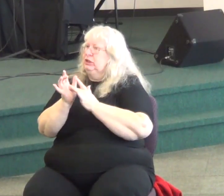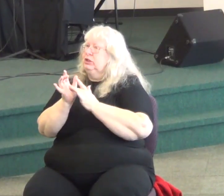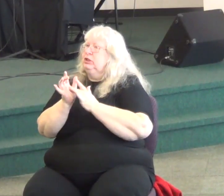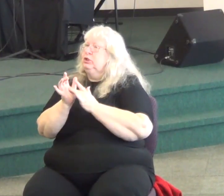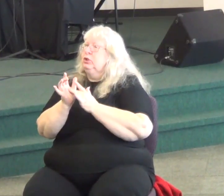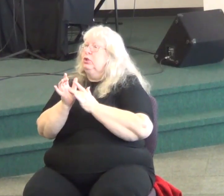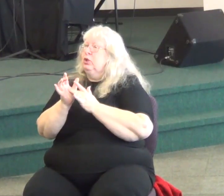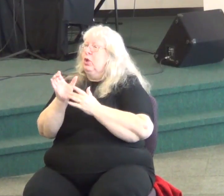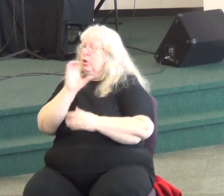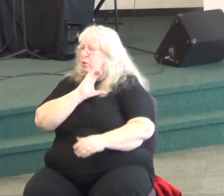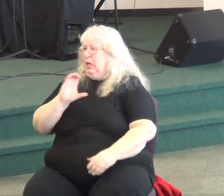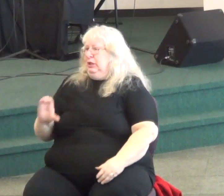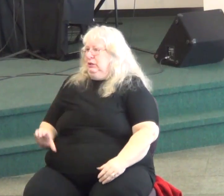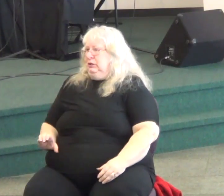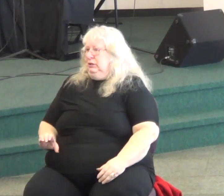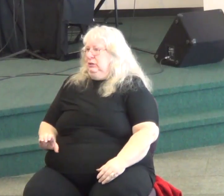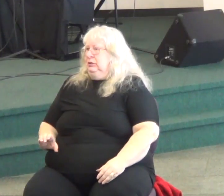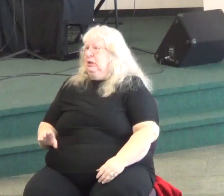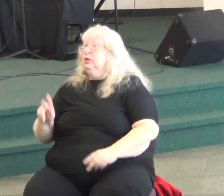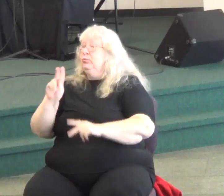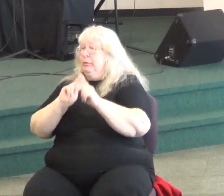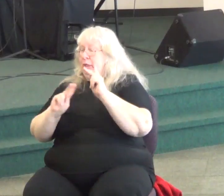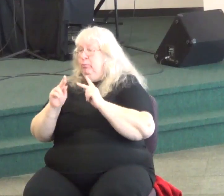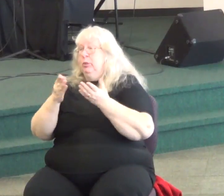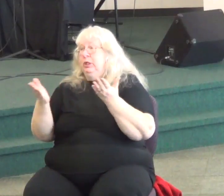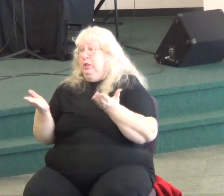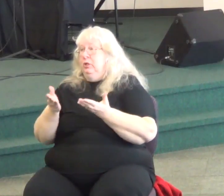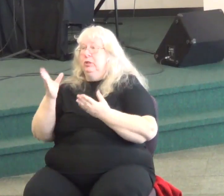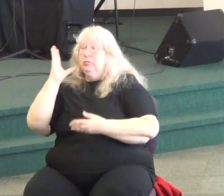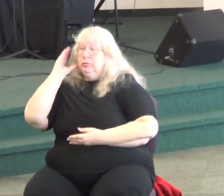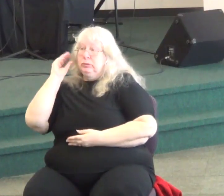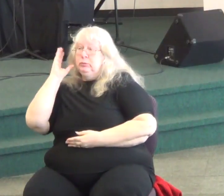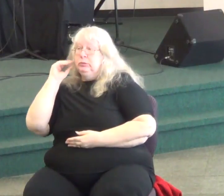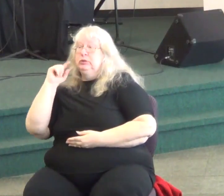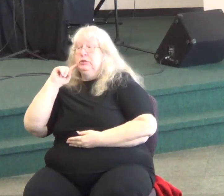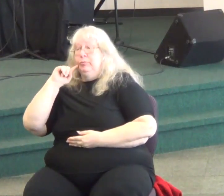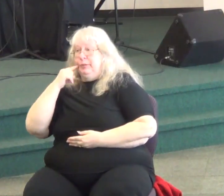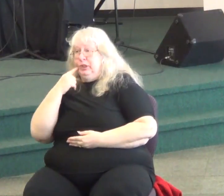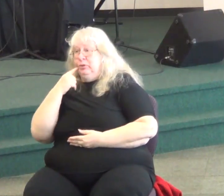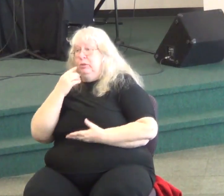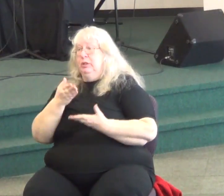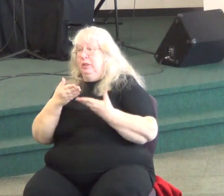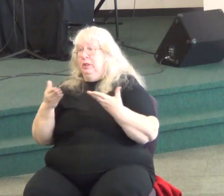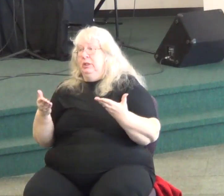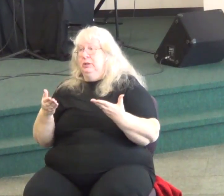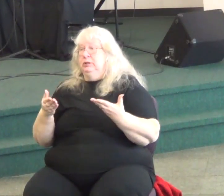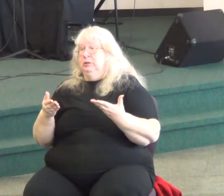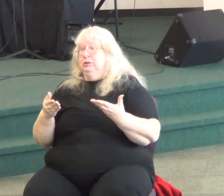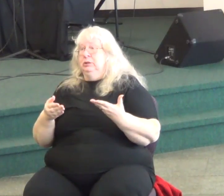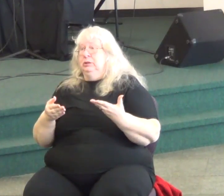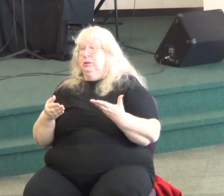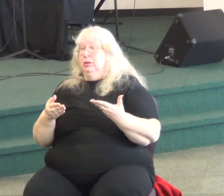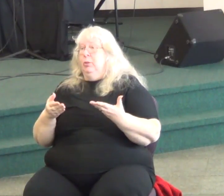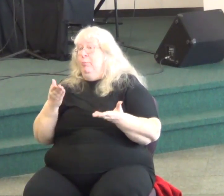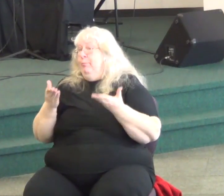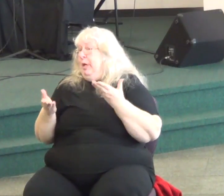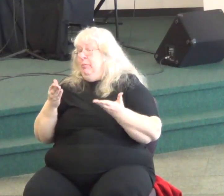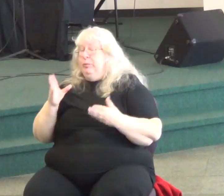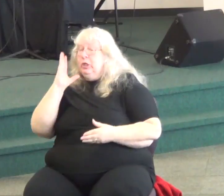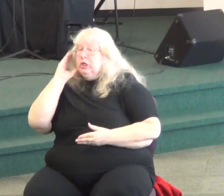There are some people in this room that have been through some pretty serious stuff. And you're going through some pretty serious stuff right now. And